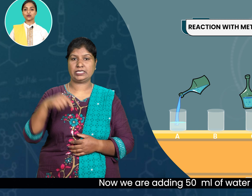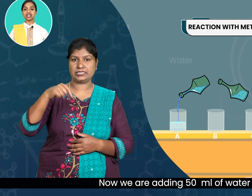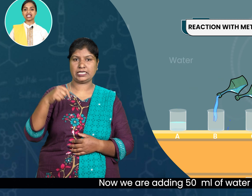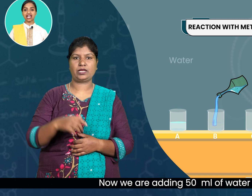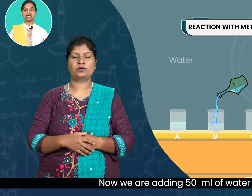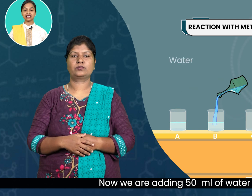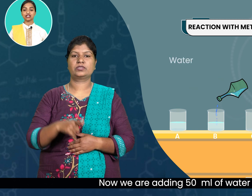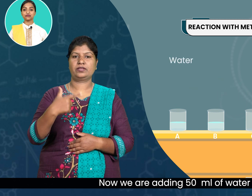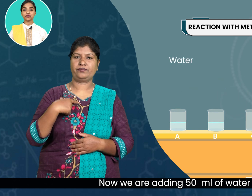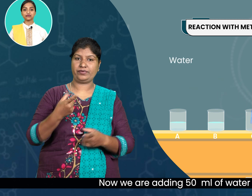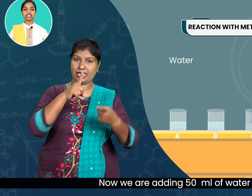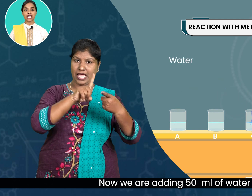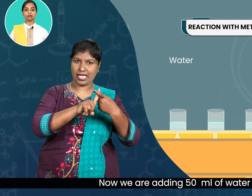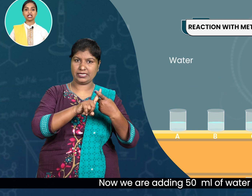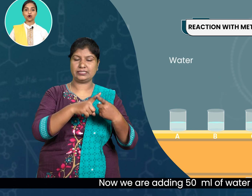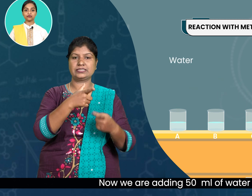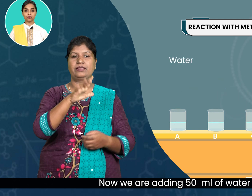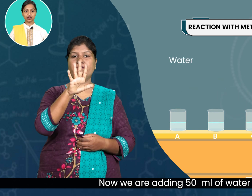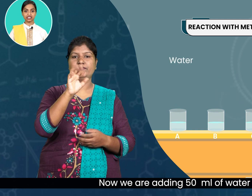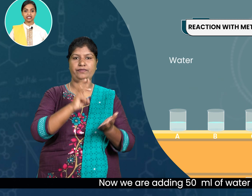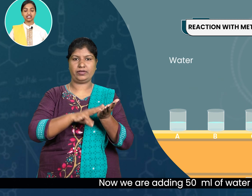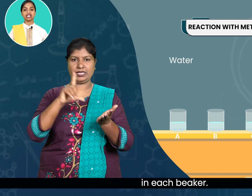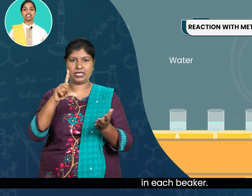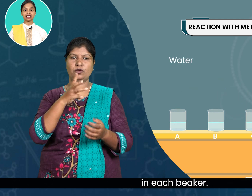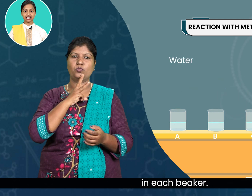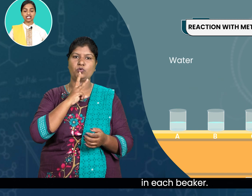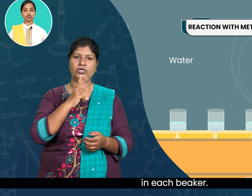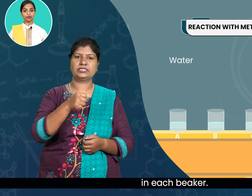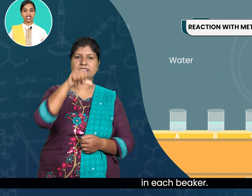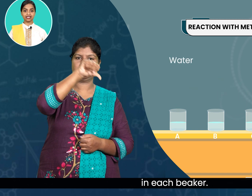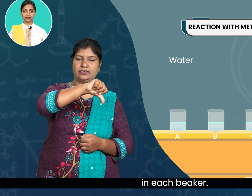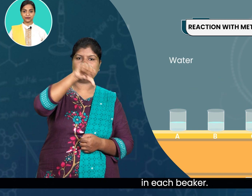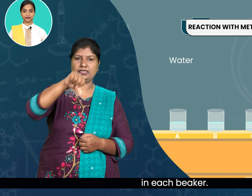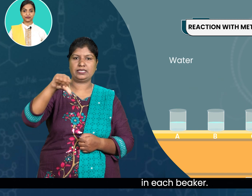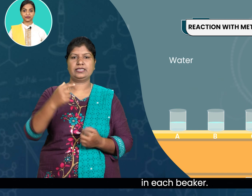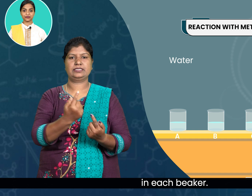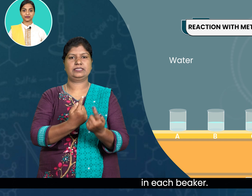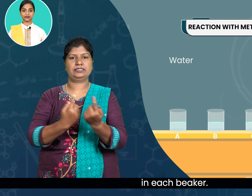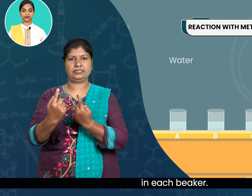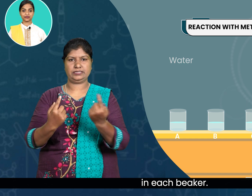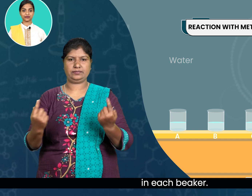Now we are adding 50 ml of water in each beaker.